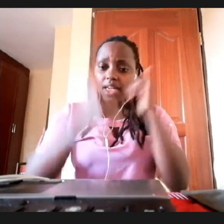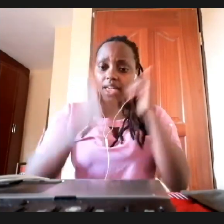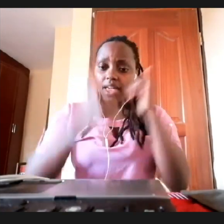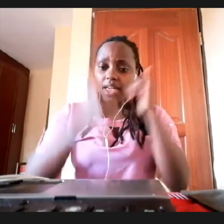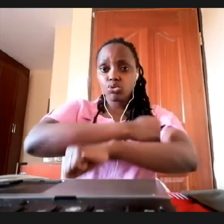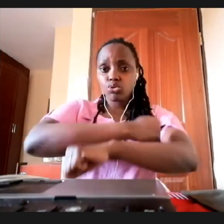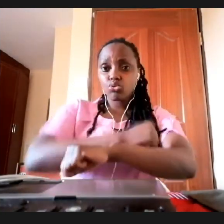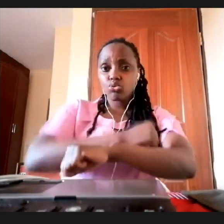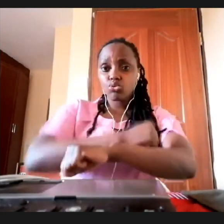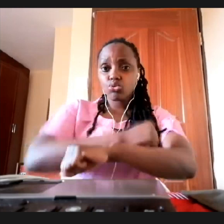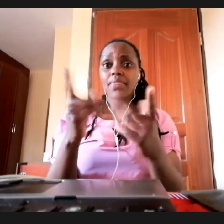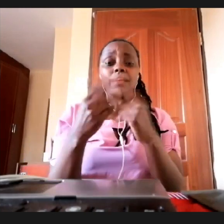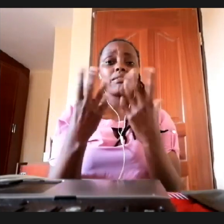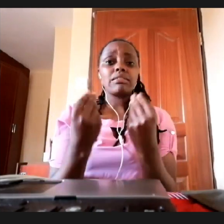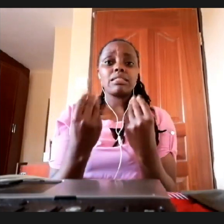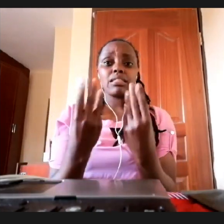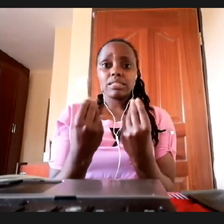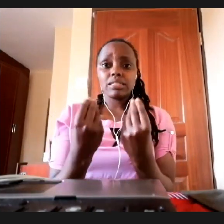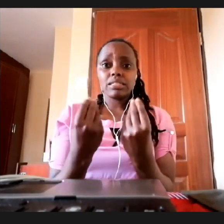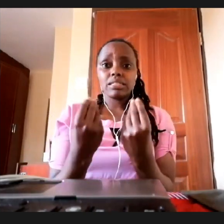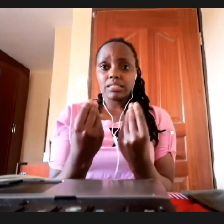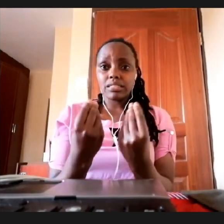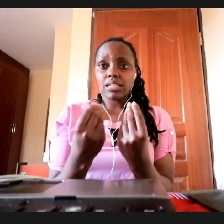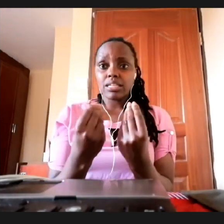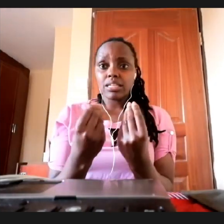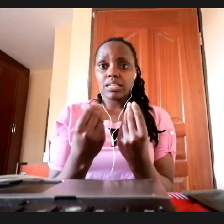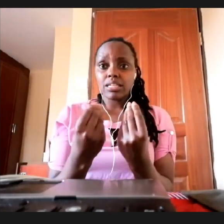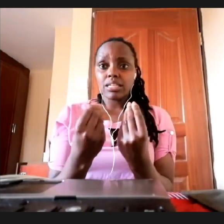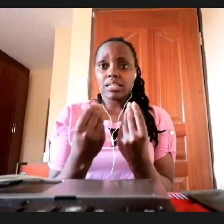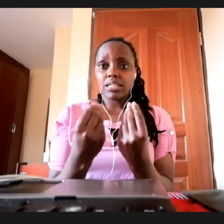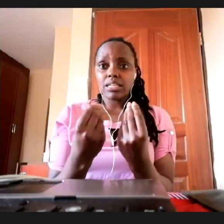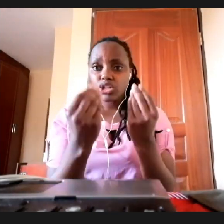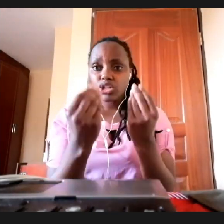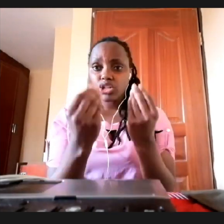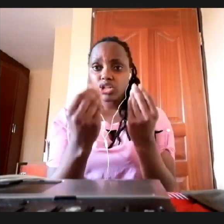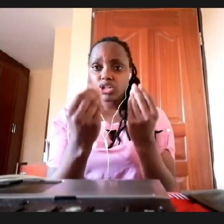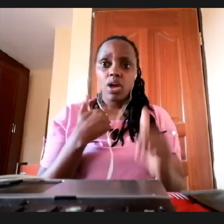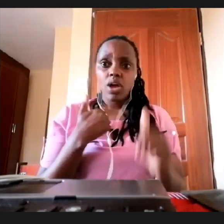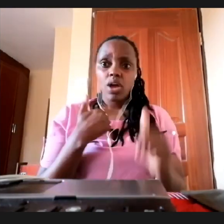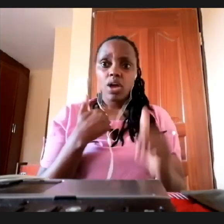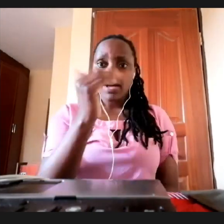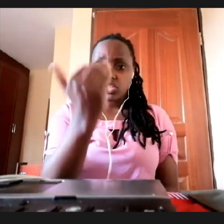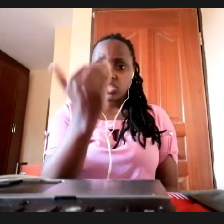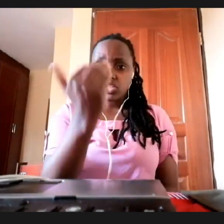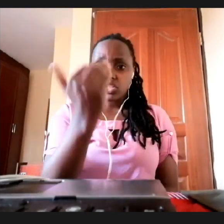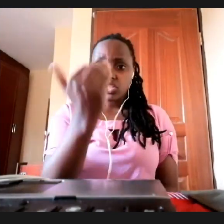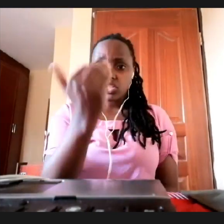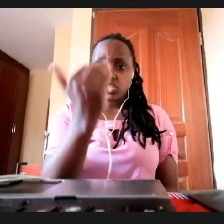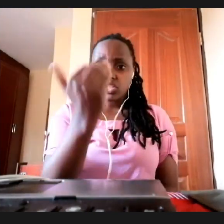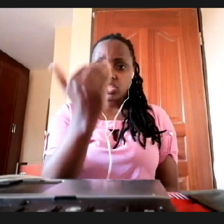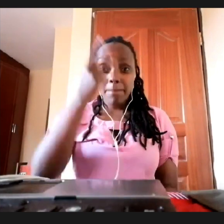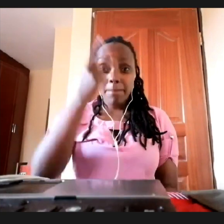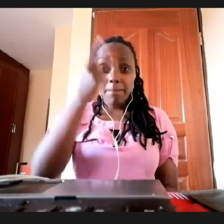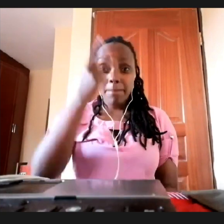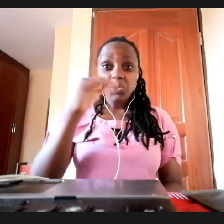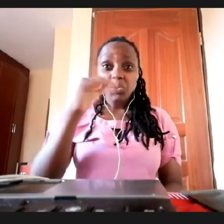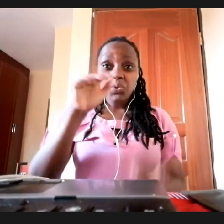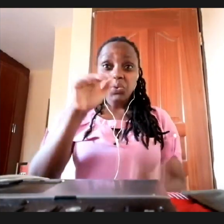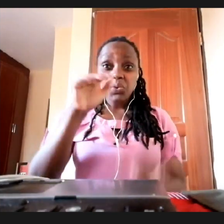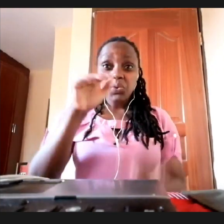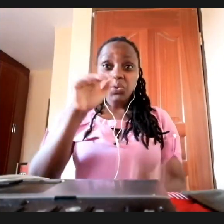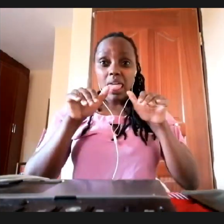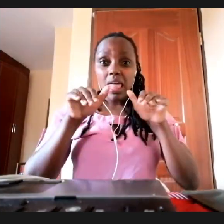you will find it's easier for you to identify the issues that are facing your child in school. But if you're the kind of parent that waits until